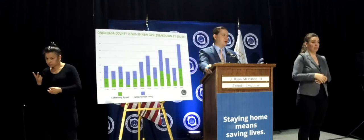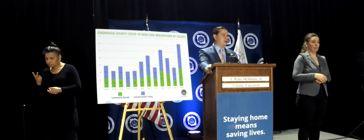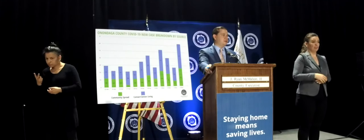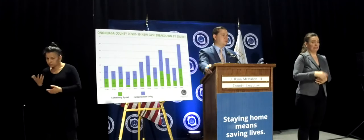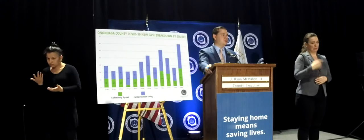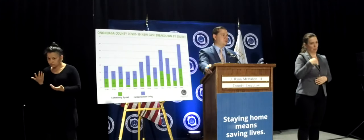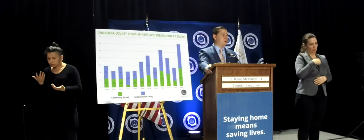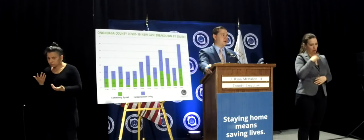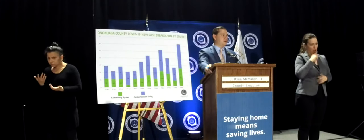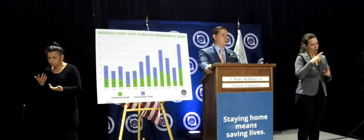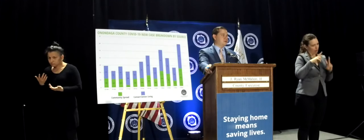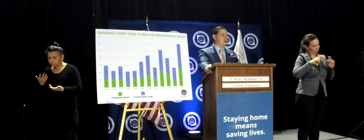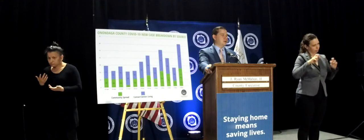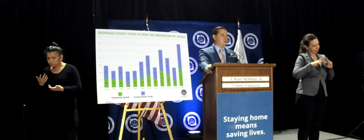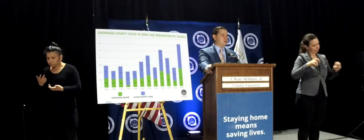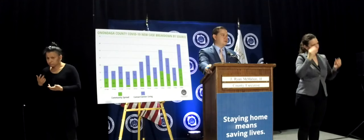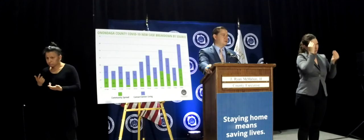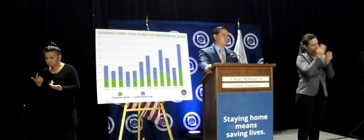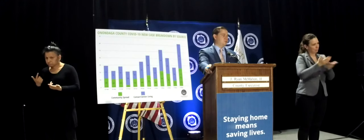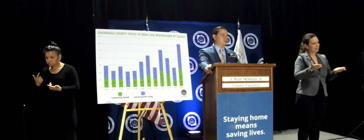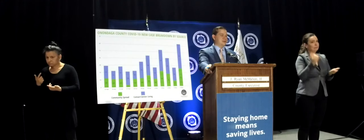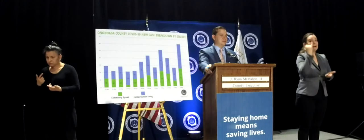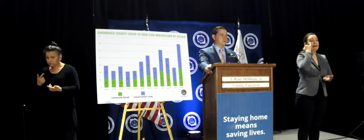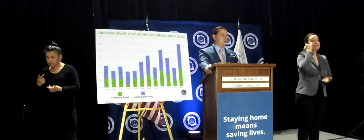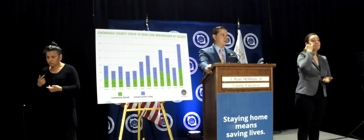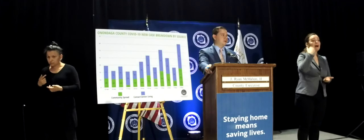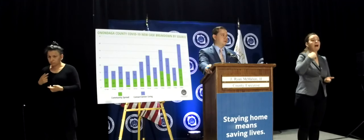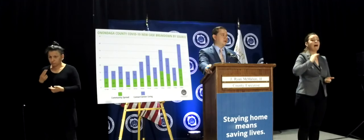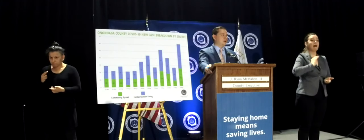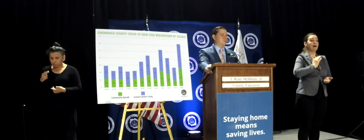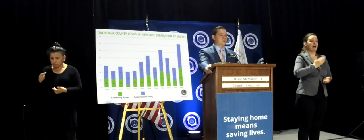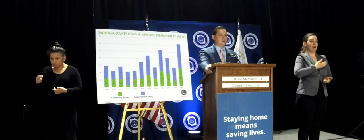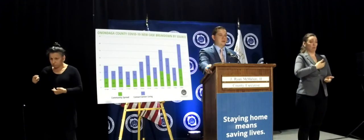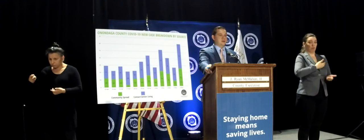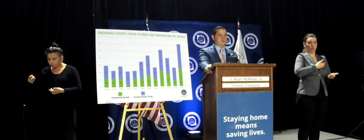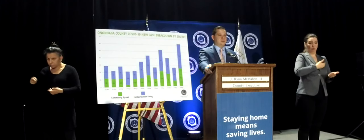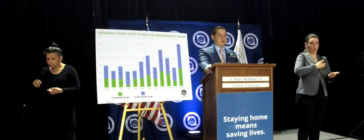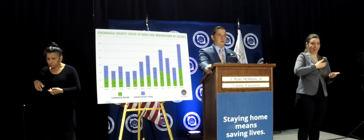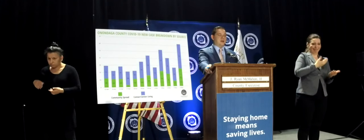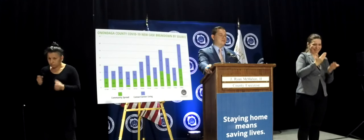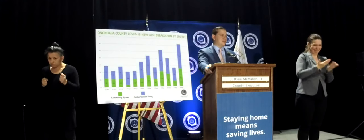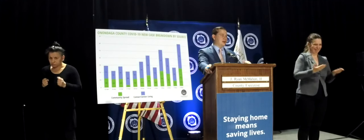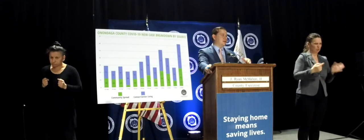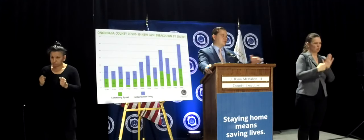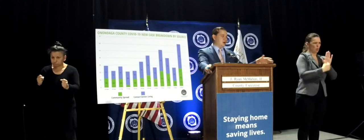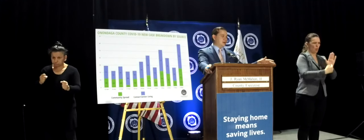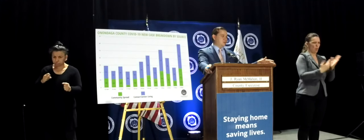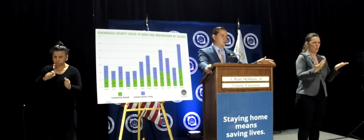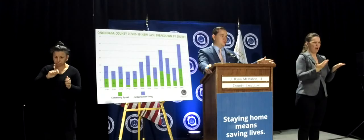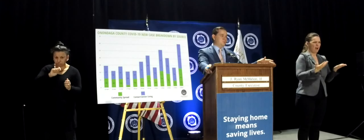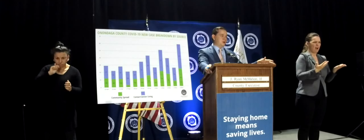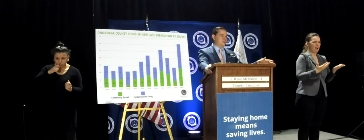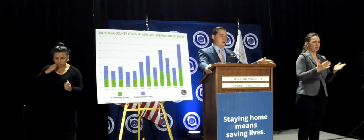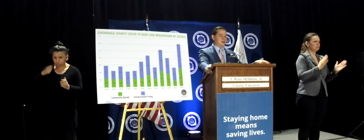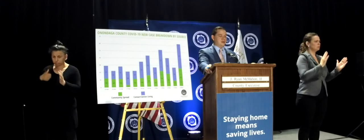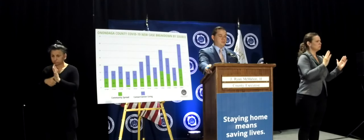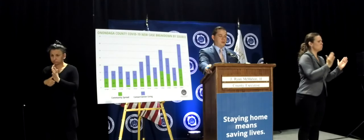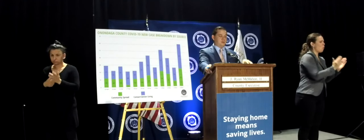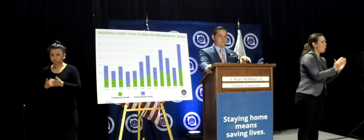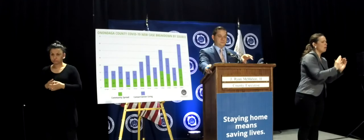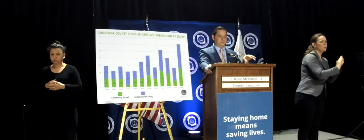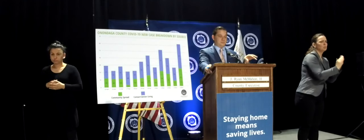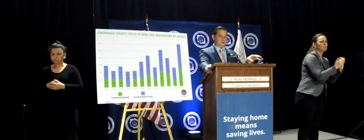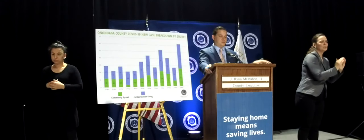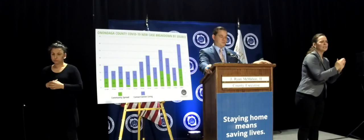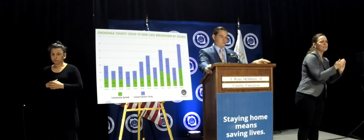be a trend in these municipalities, you're going to see a mobile testing site there. And so we haven't seen any trend in community spreads yet,